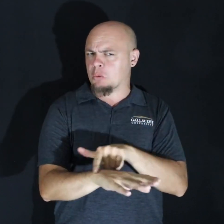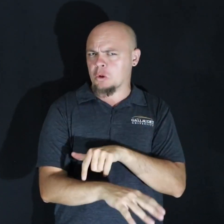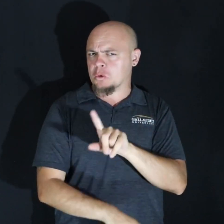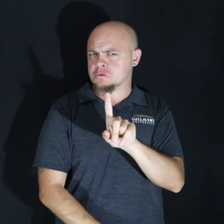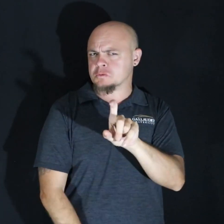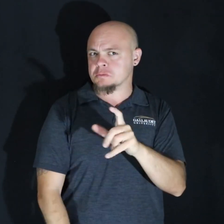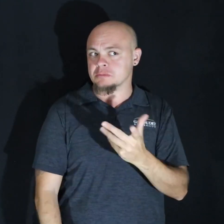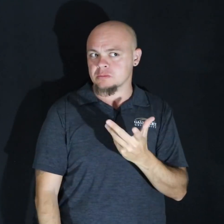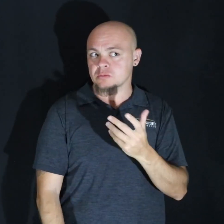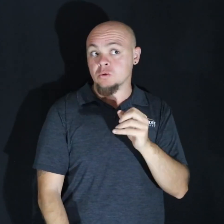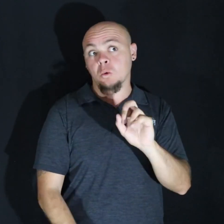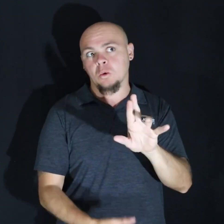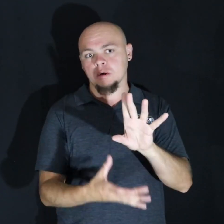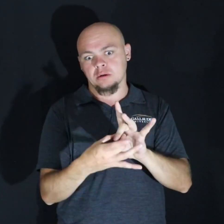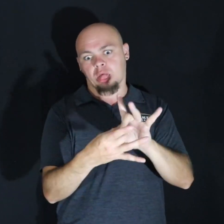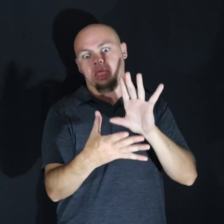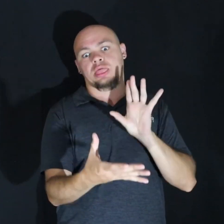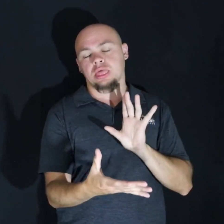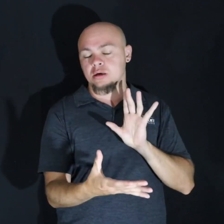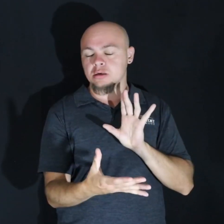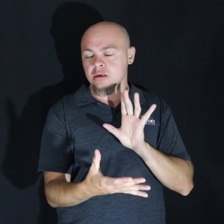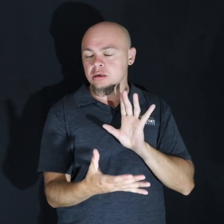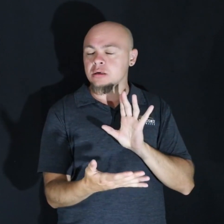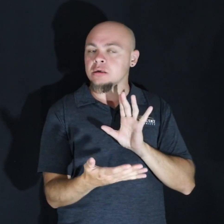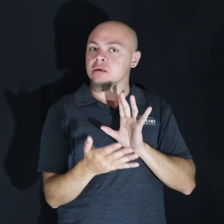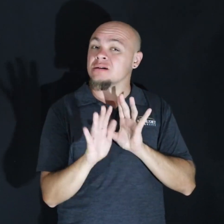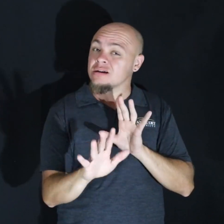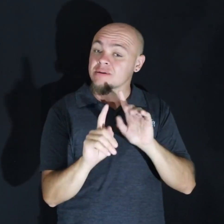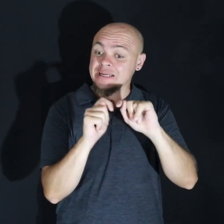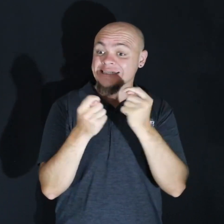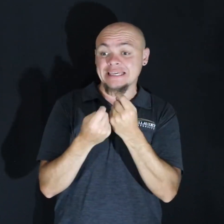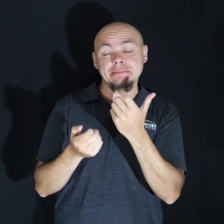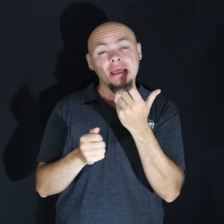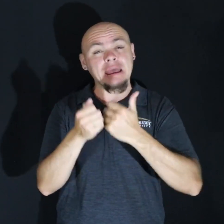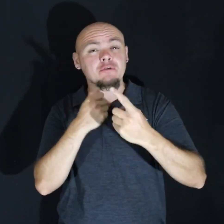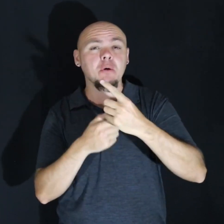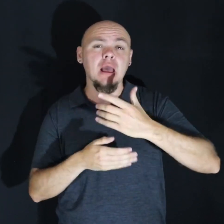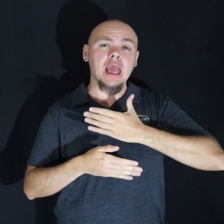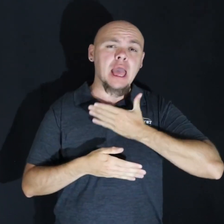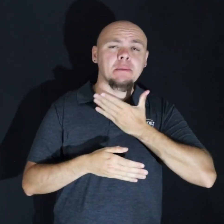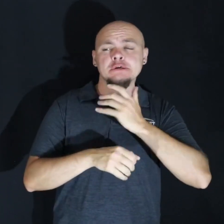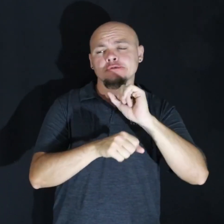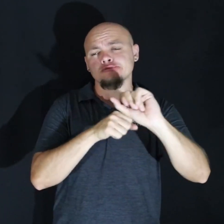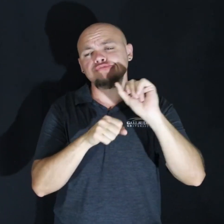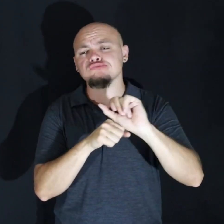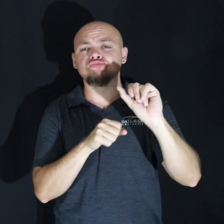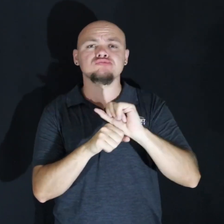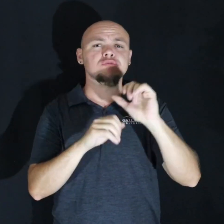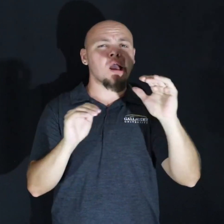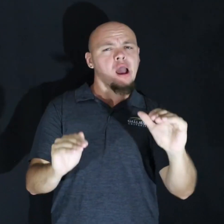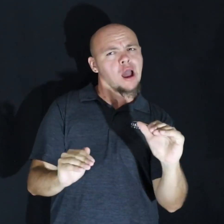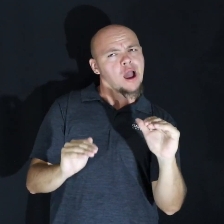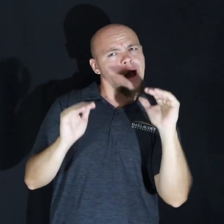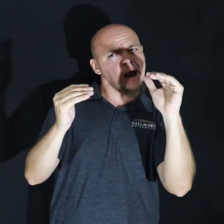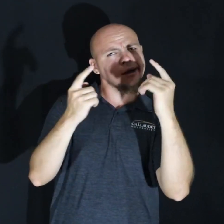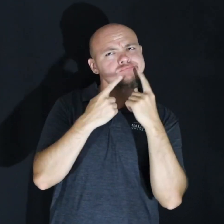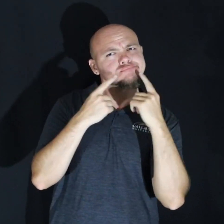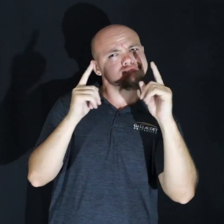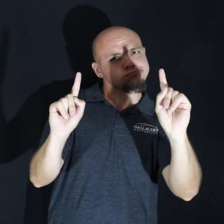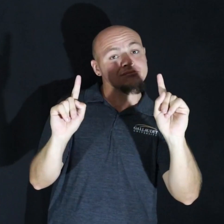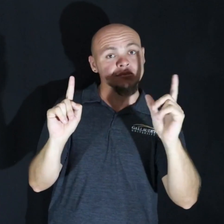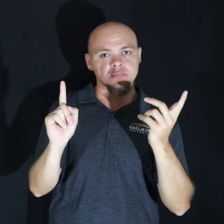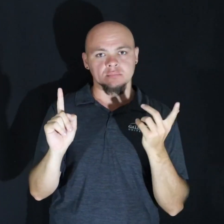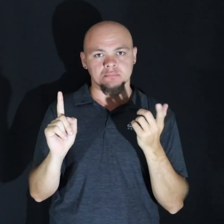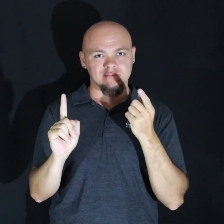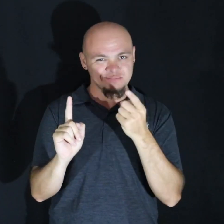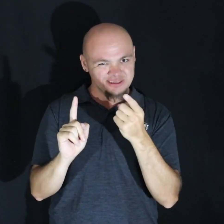least, disengaged. But if I were to put you on a team where everybody's happy, hardworking, high-achieving, don't you think that you